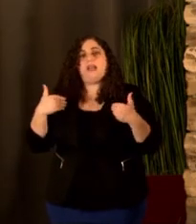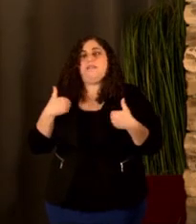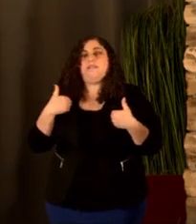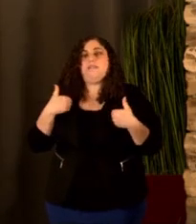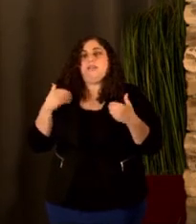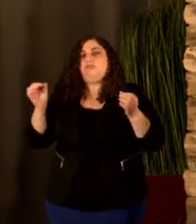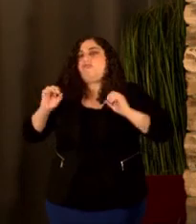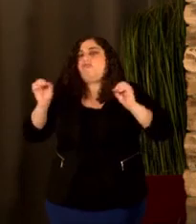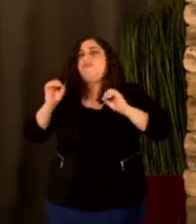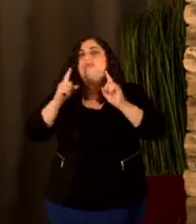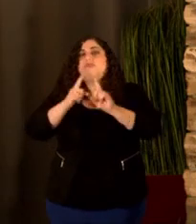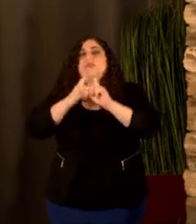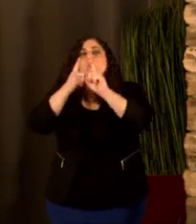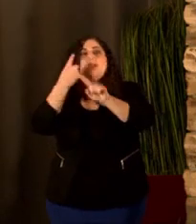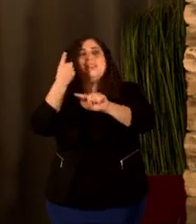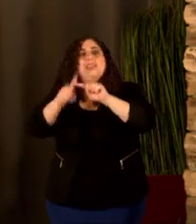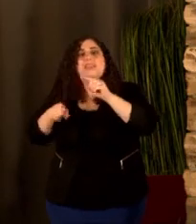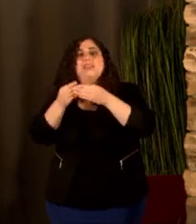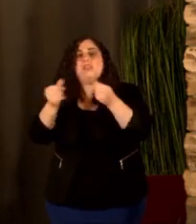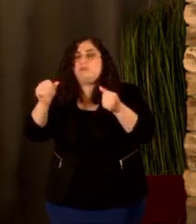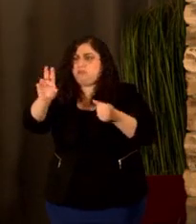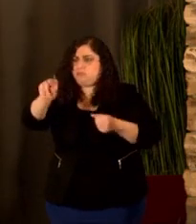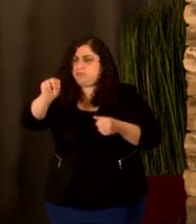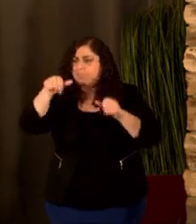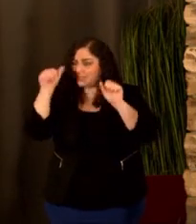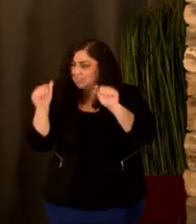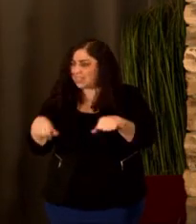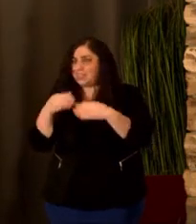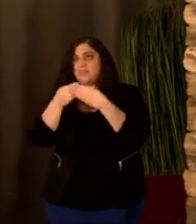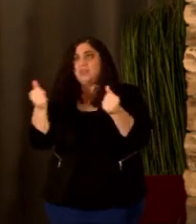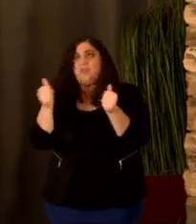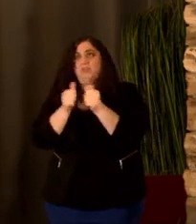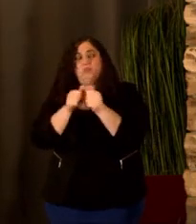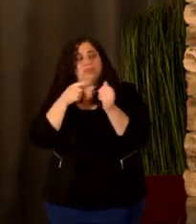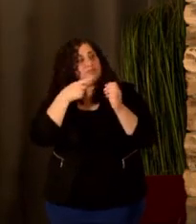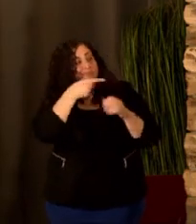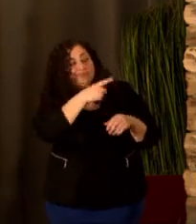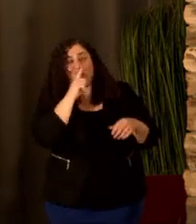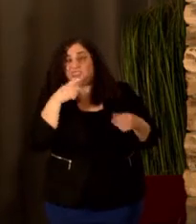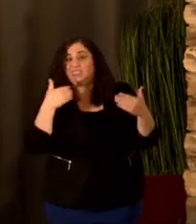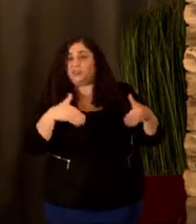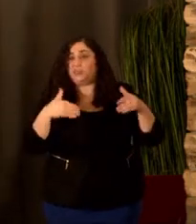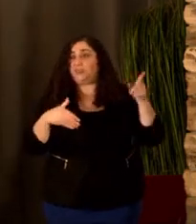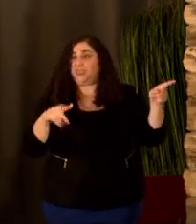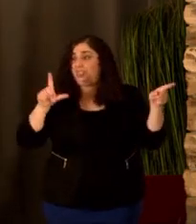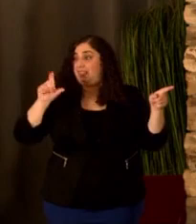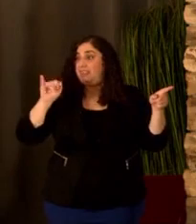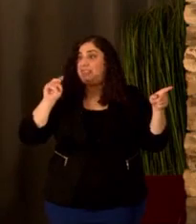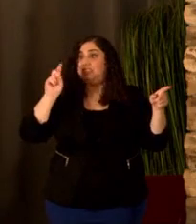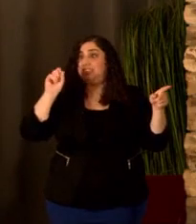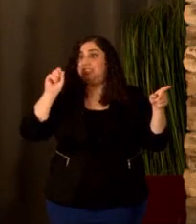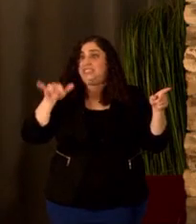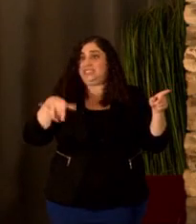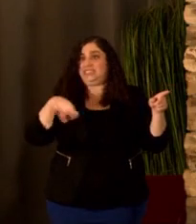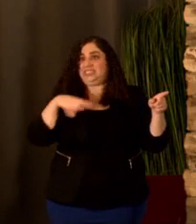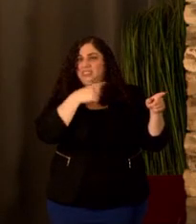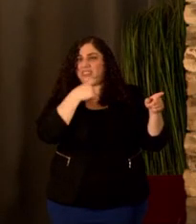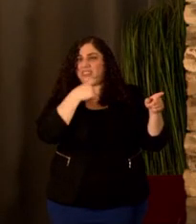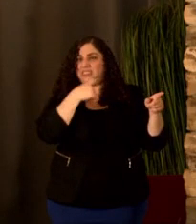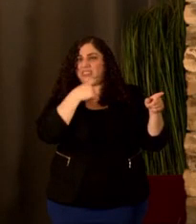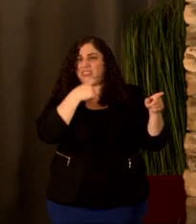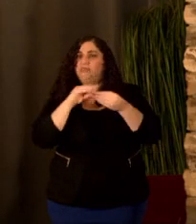that we can solve homelessness once and for all. Lindsay's an example of that. Mia Grace is an example